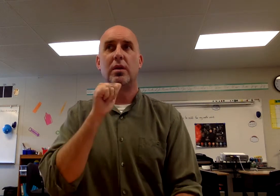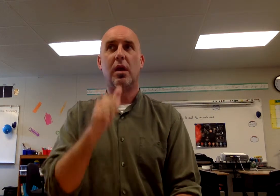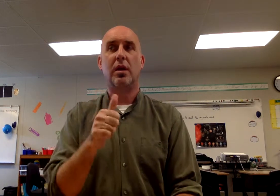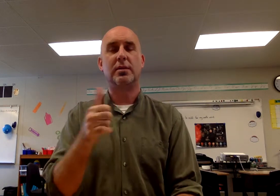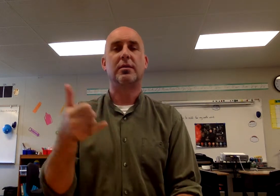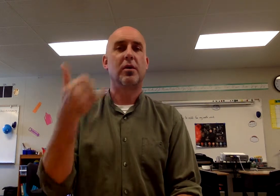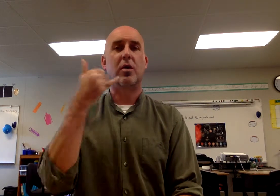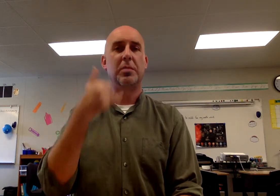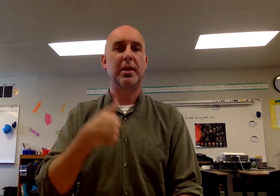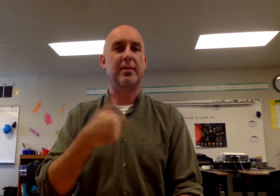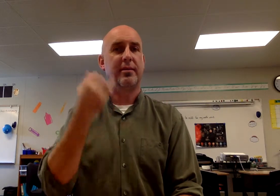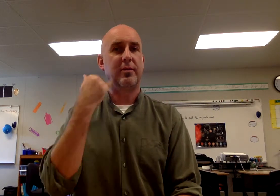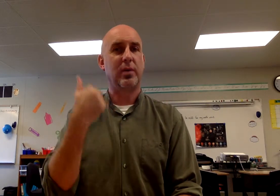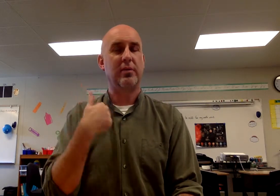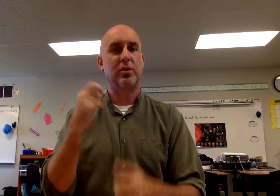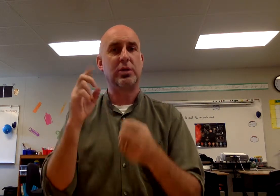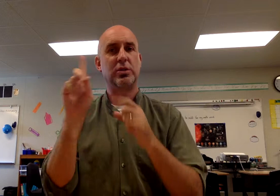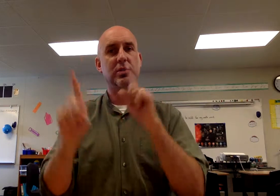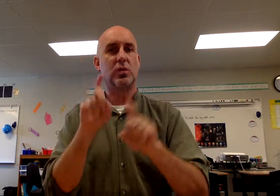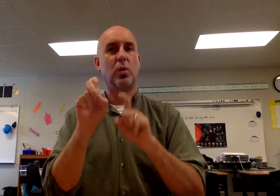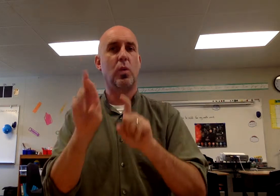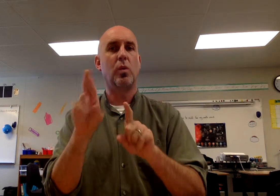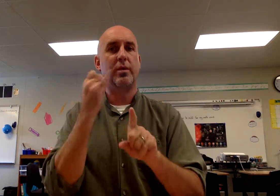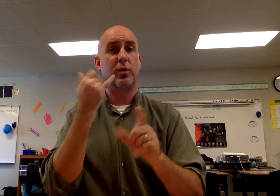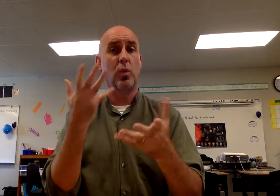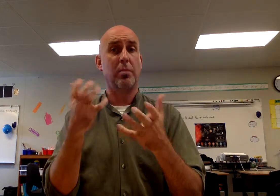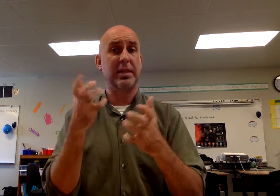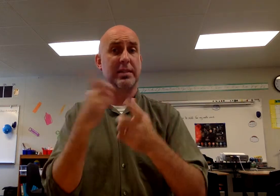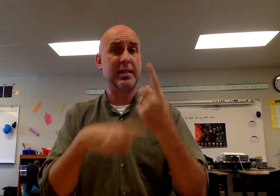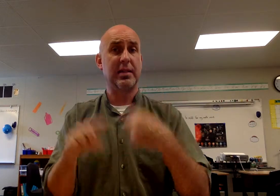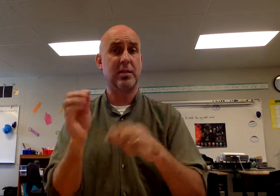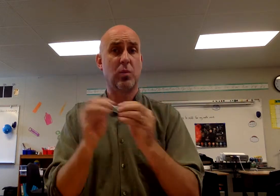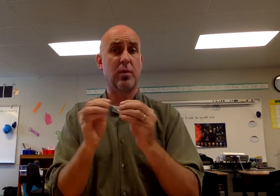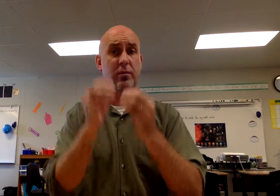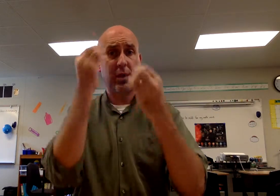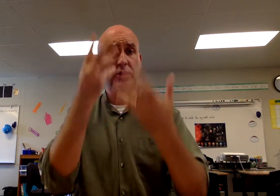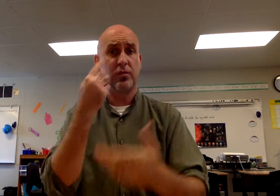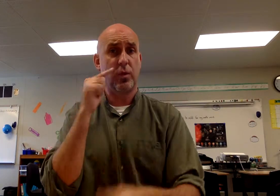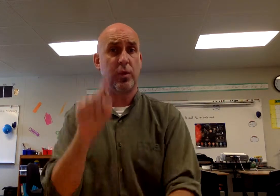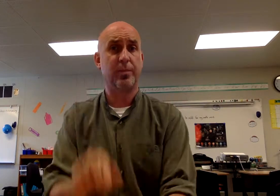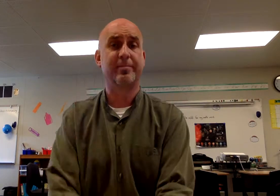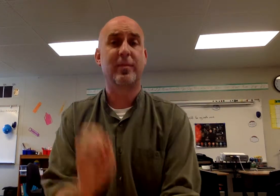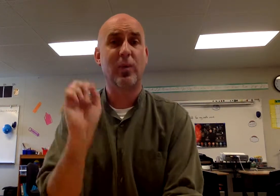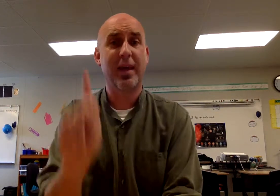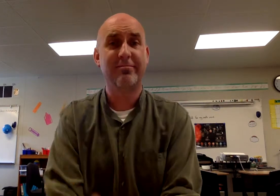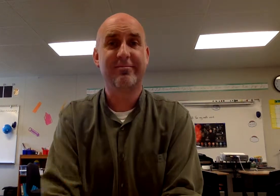not call me if you have questions or if you want me to sign some more information for you. Okay.